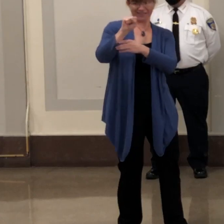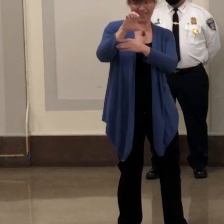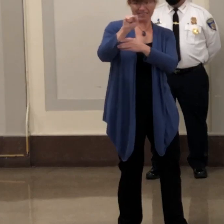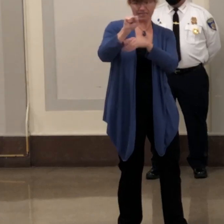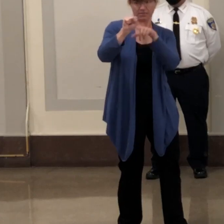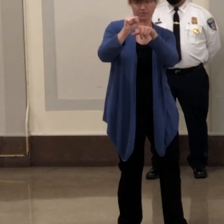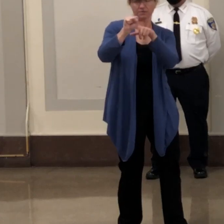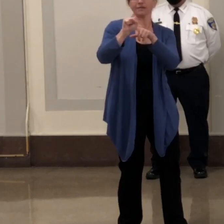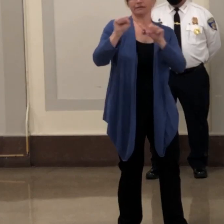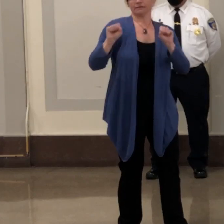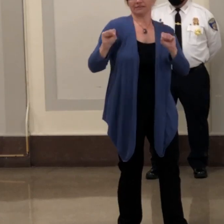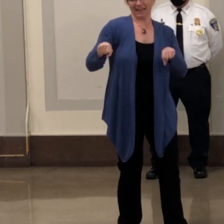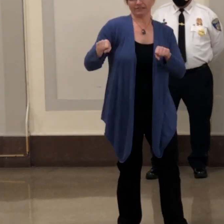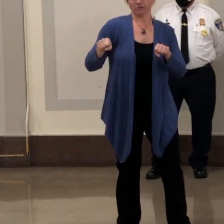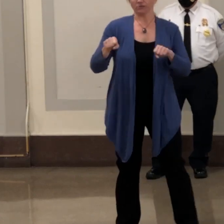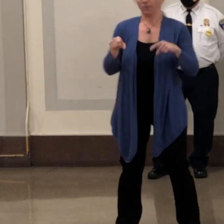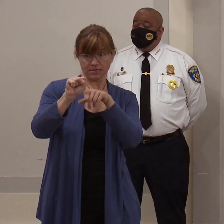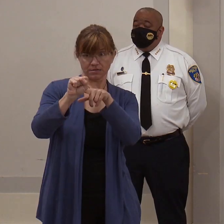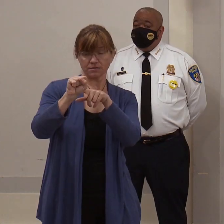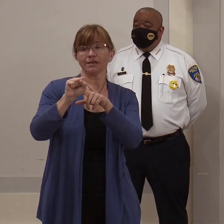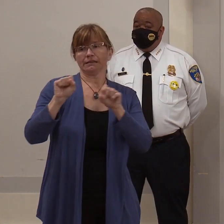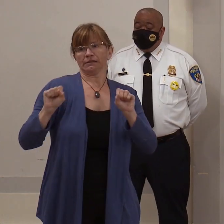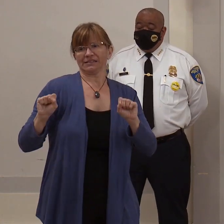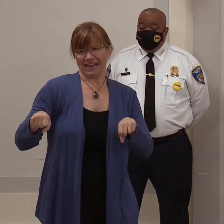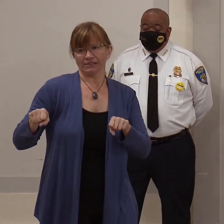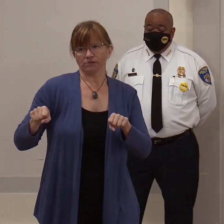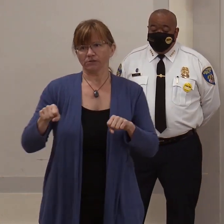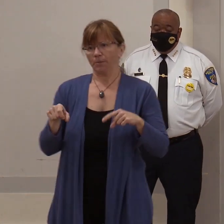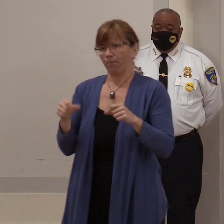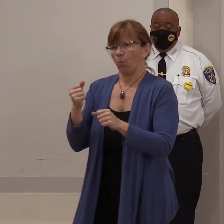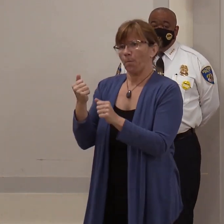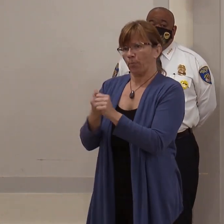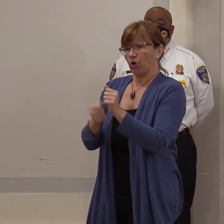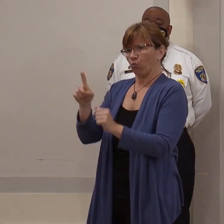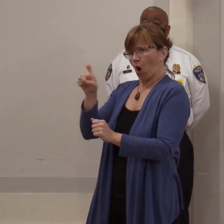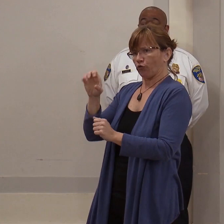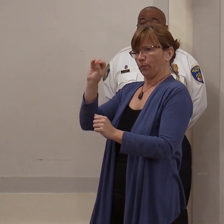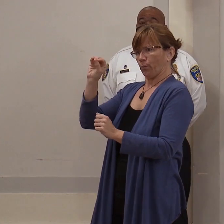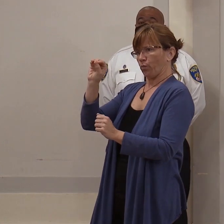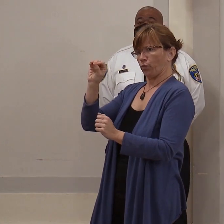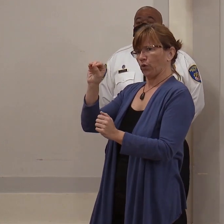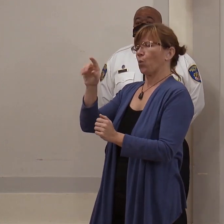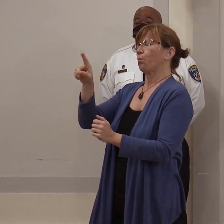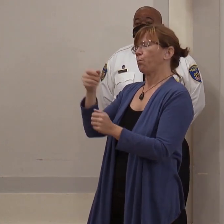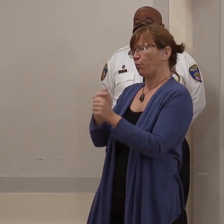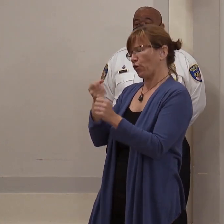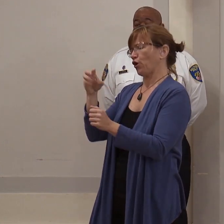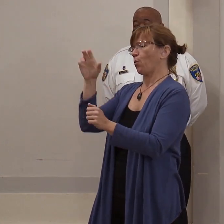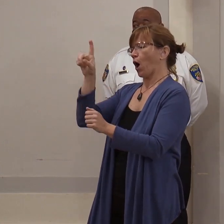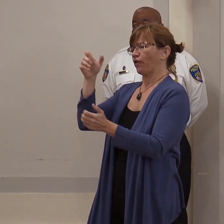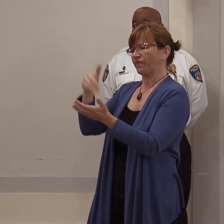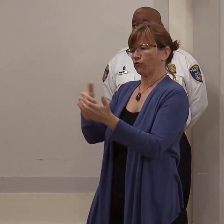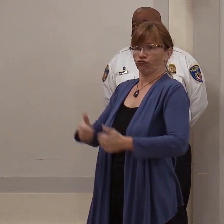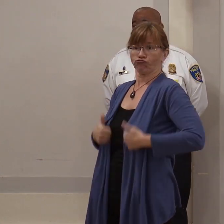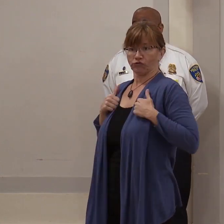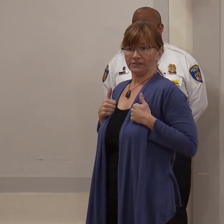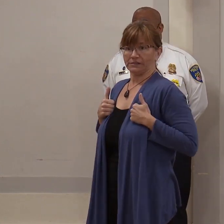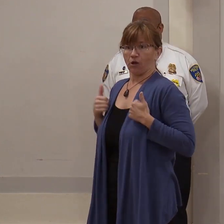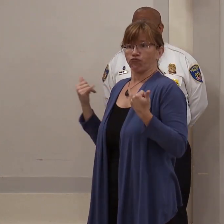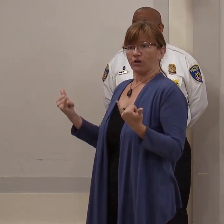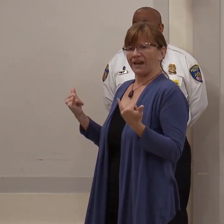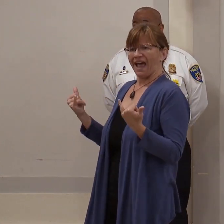called new cases per 100,000 residents, and we are now sitting at 29, which is above the level of the state and the U.S.